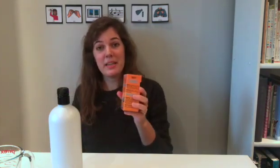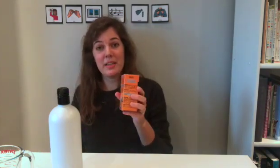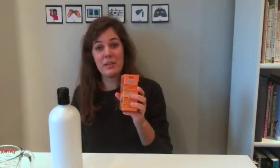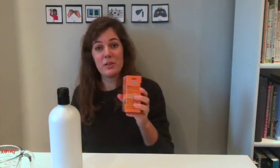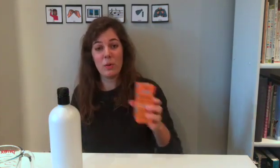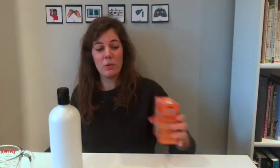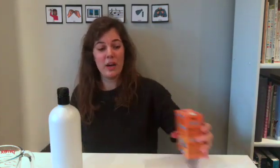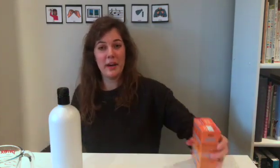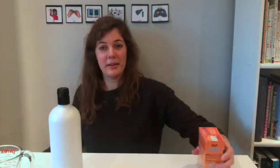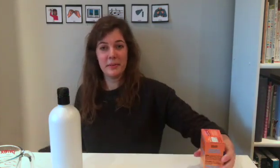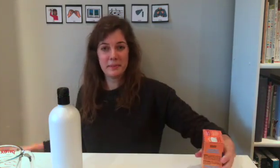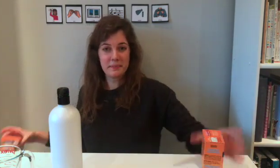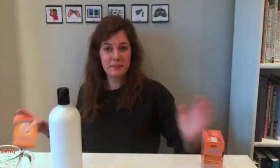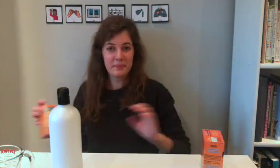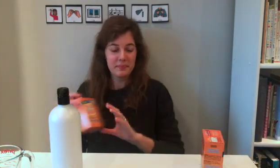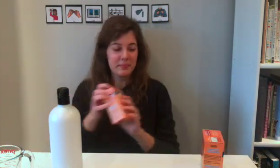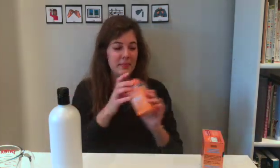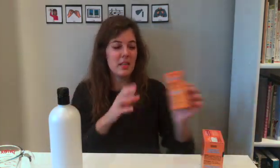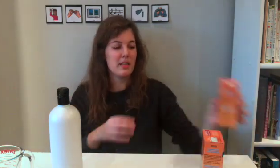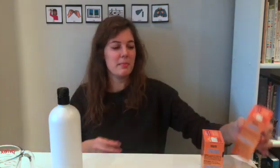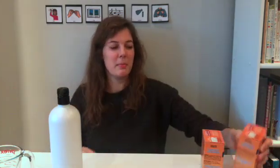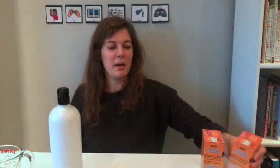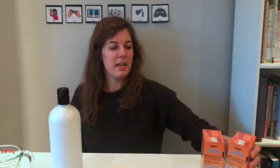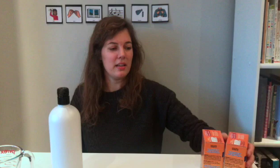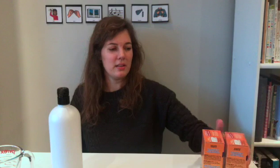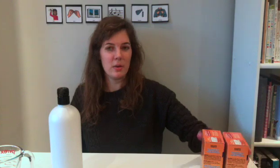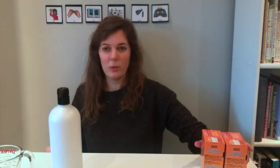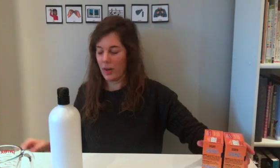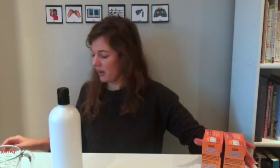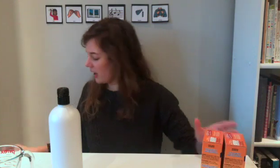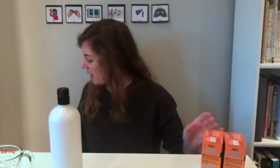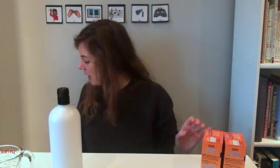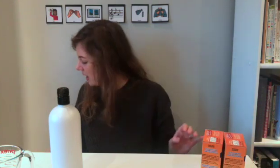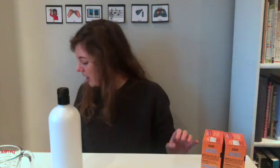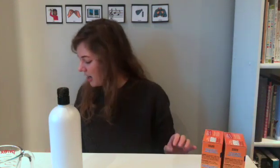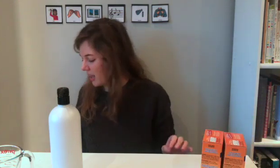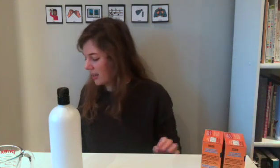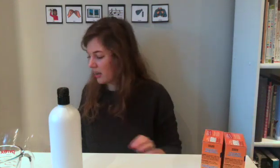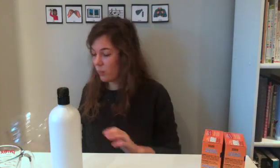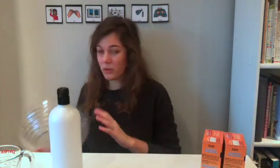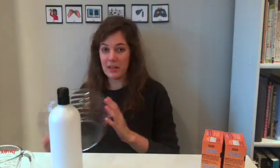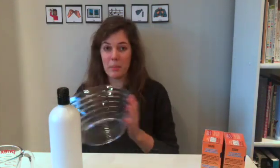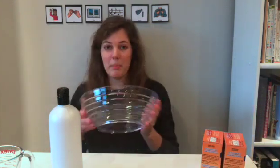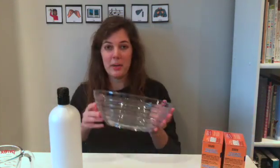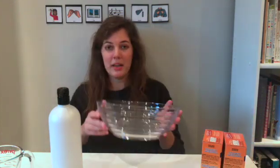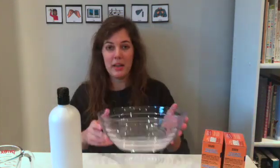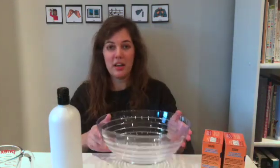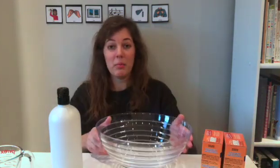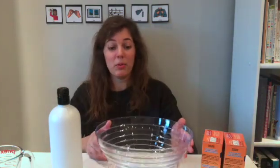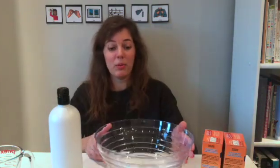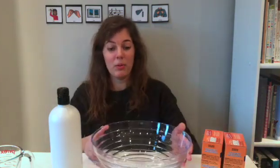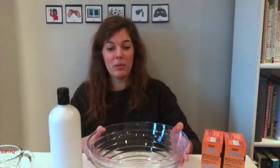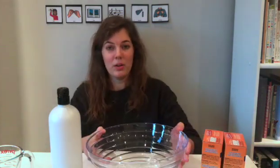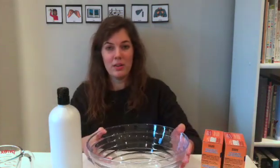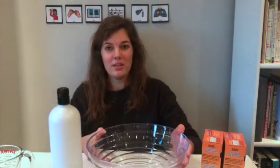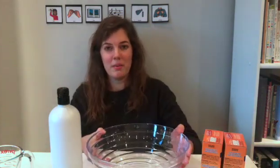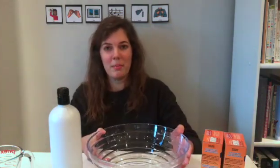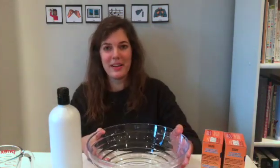baking soda. This is my baking soda. And then we'll need a big bowl to mix